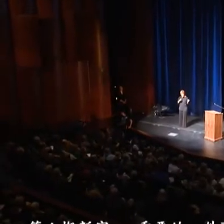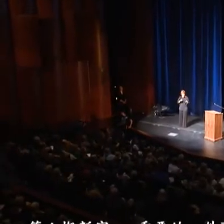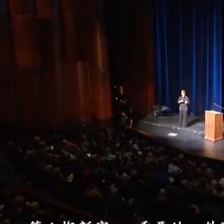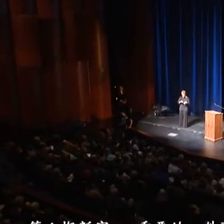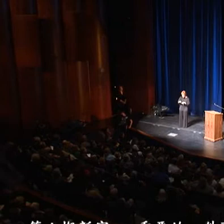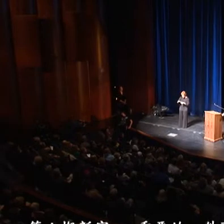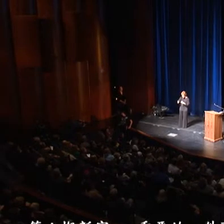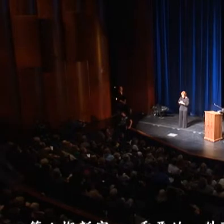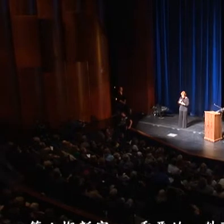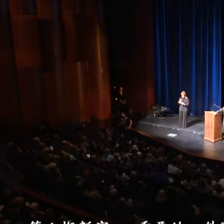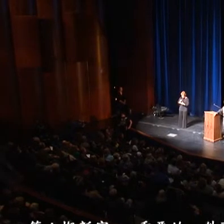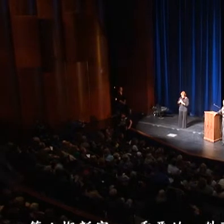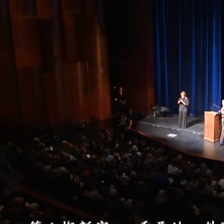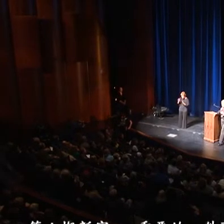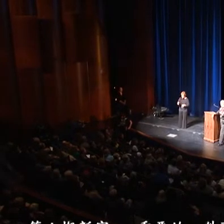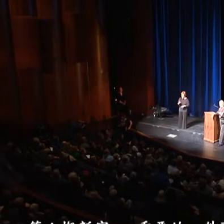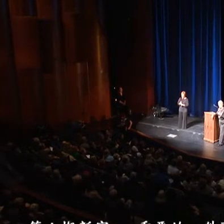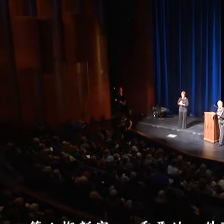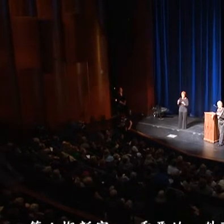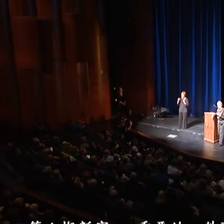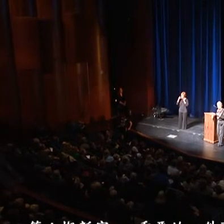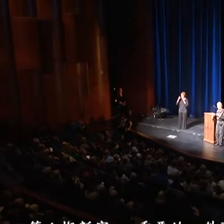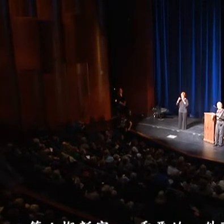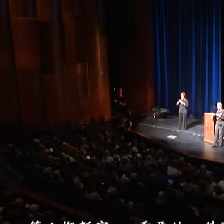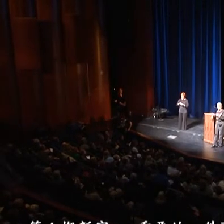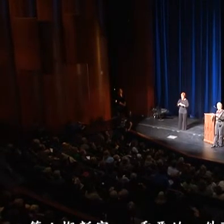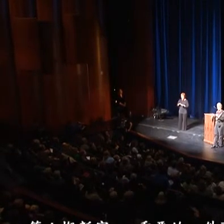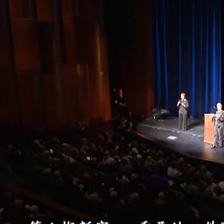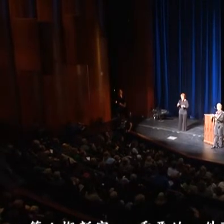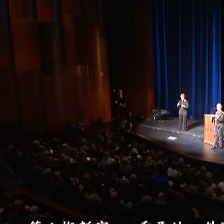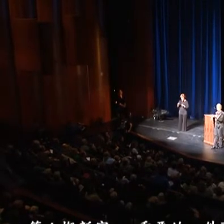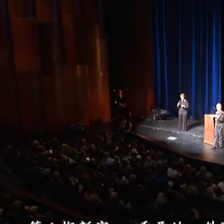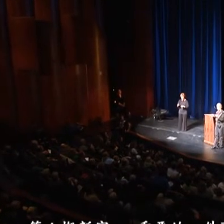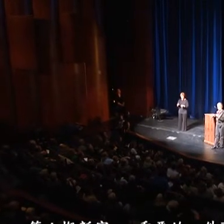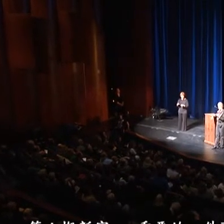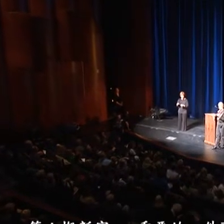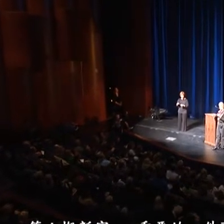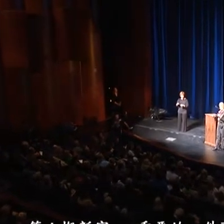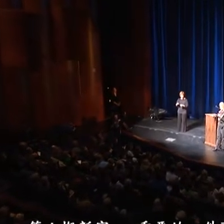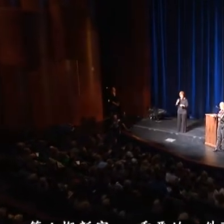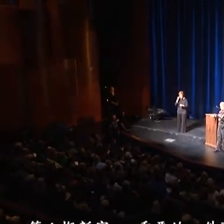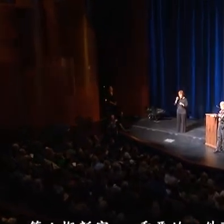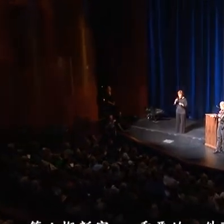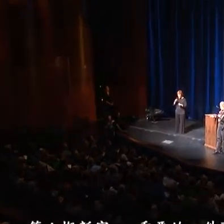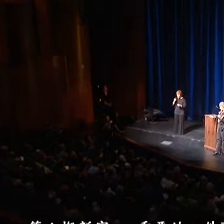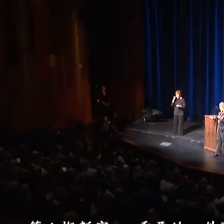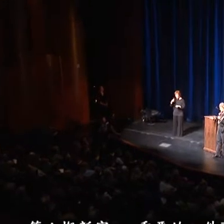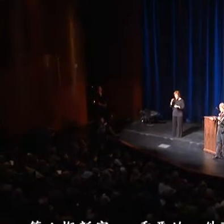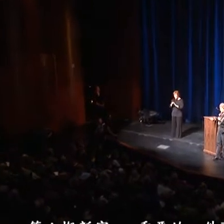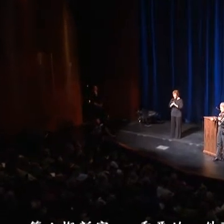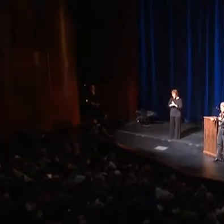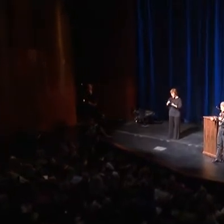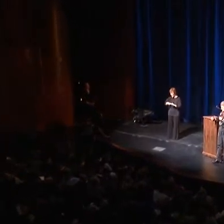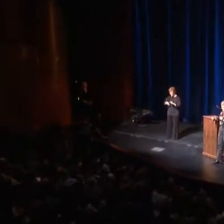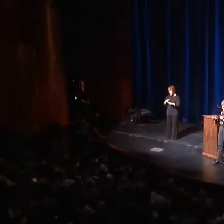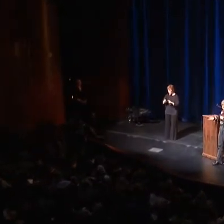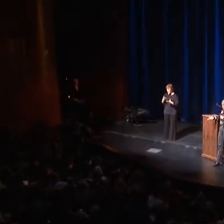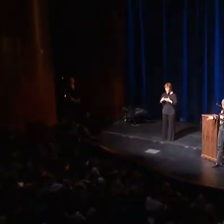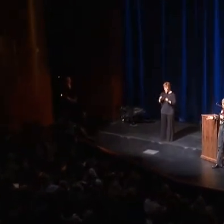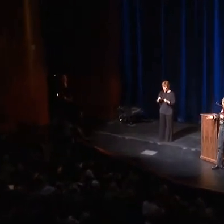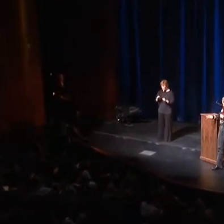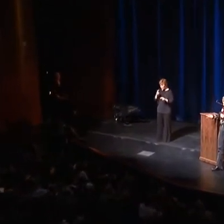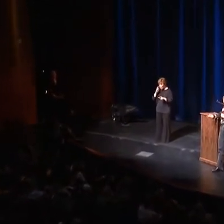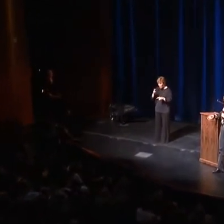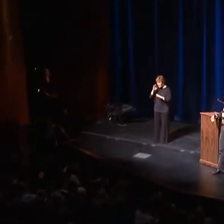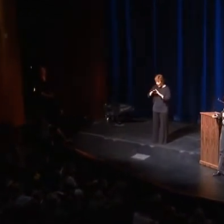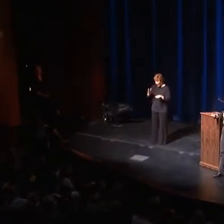home. One of the things is no surprises. If it's possible, if it's in another state, you can't visit the house, but maybe could you look